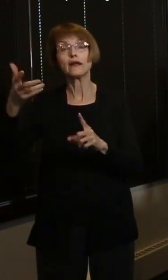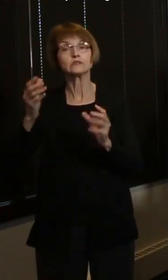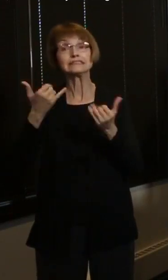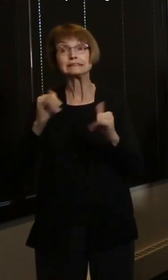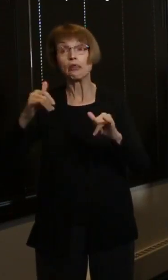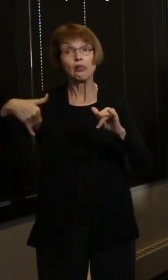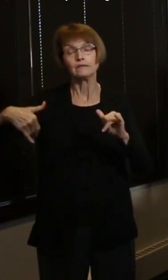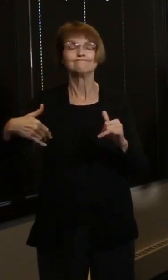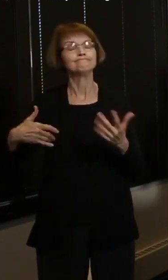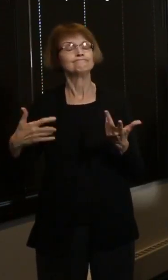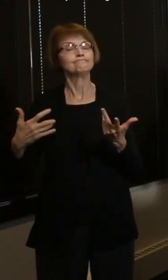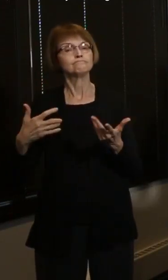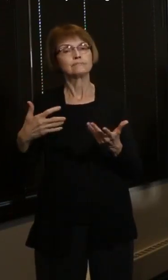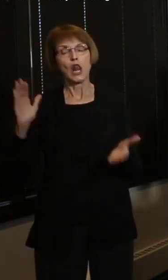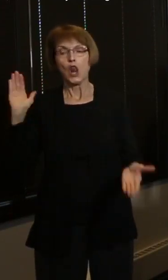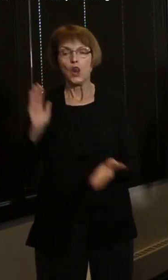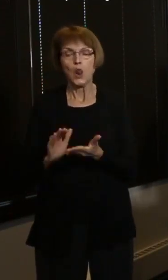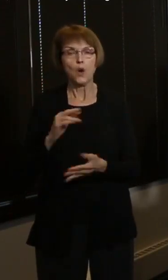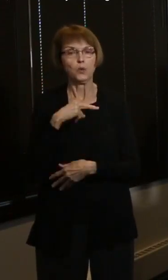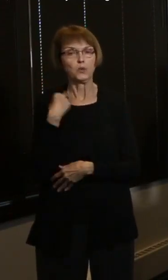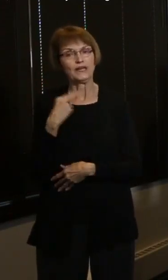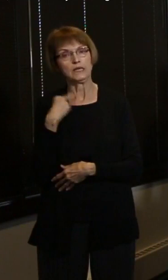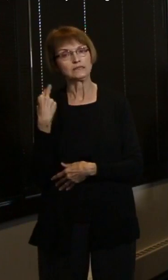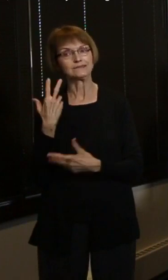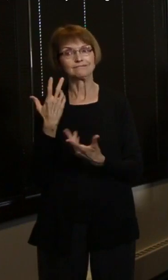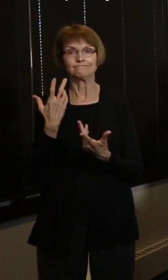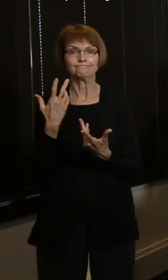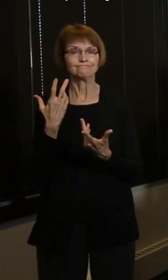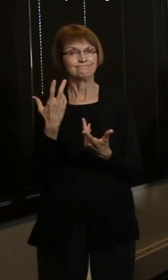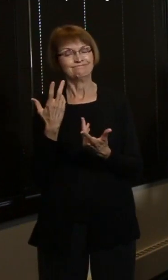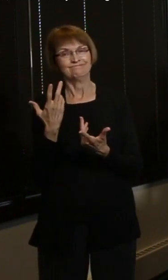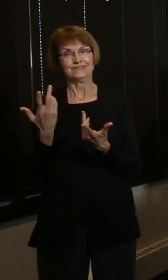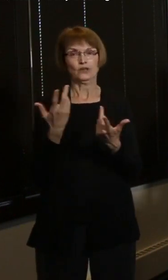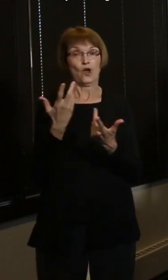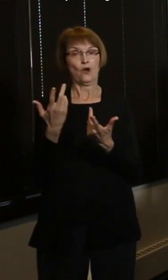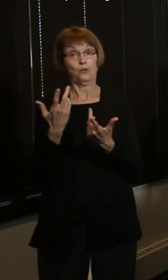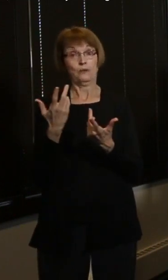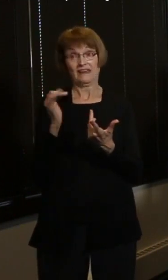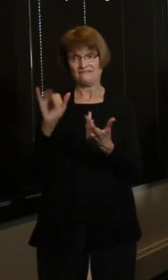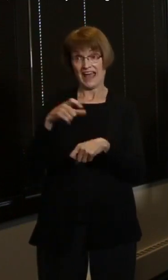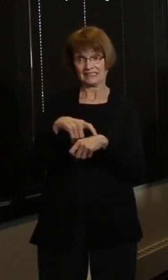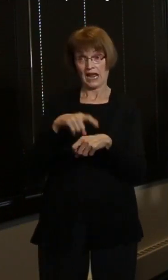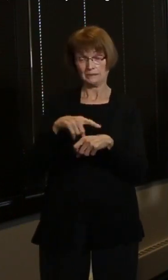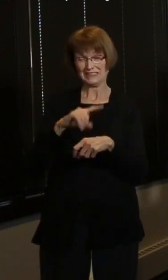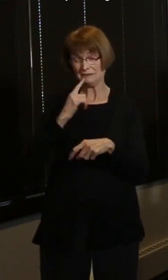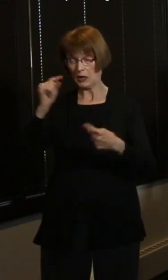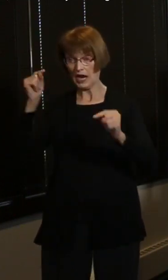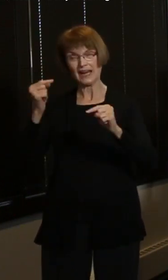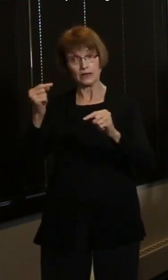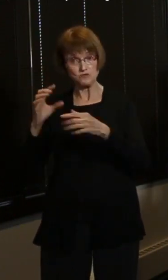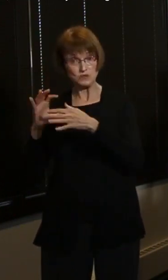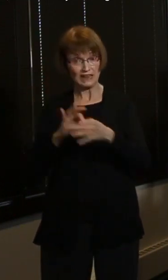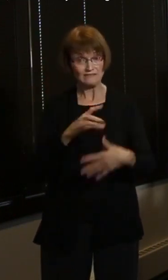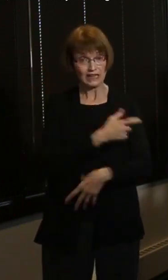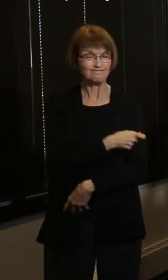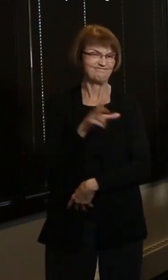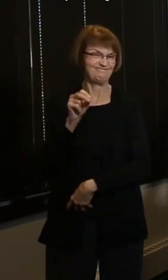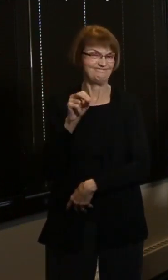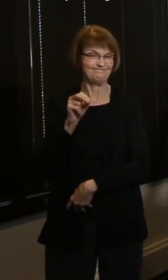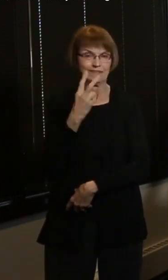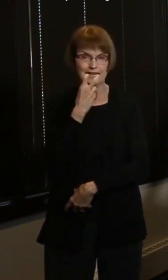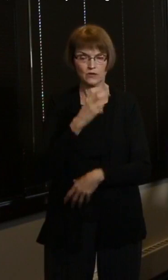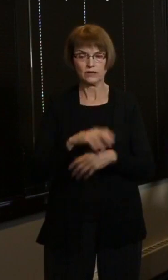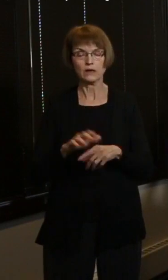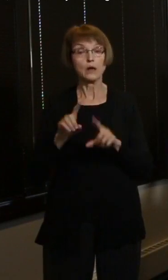low that having a symptom such as a severe headache would be related to the vaccine. But nonetheless, contact your